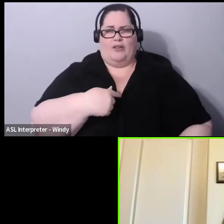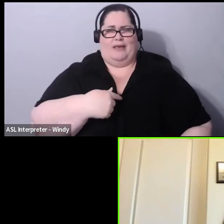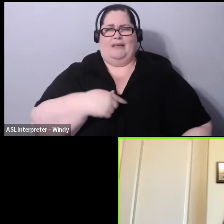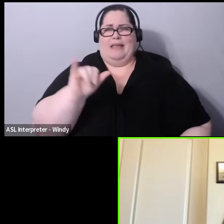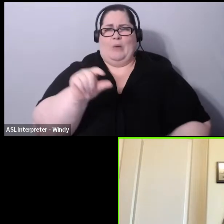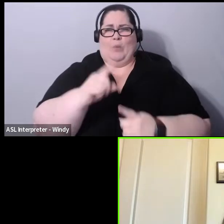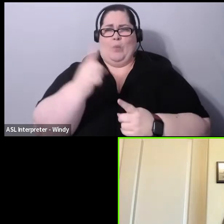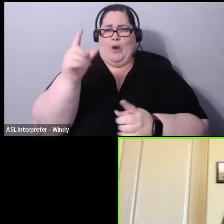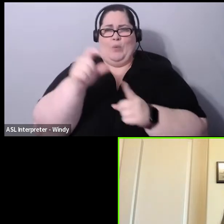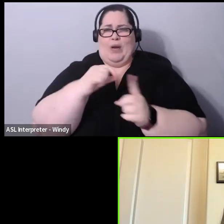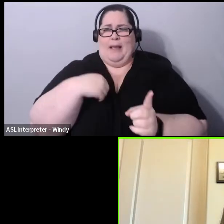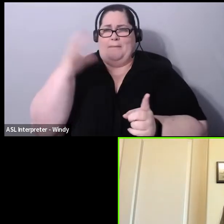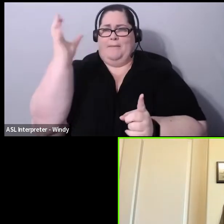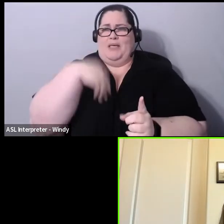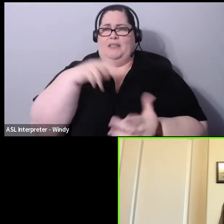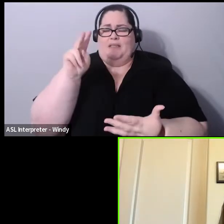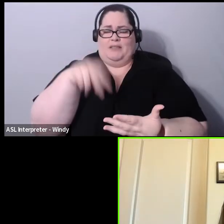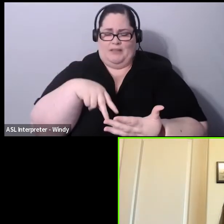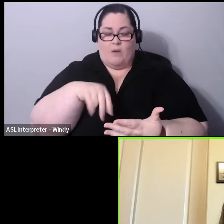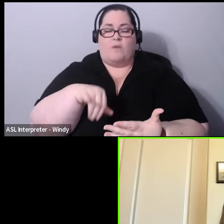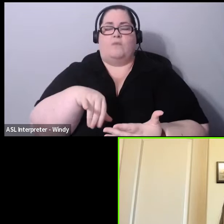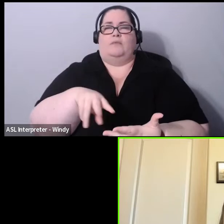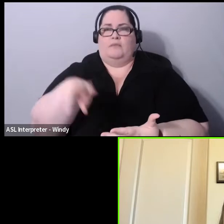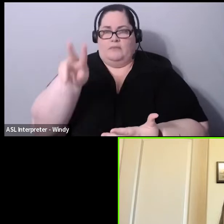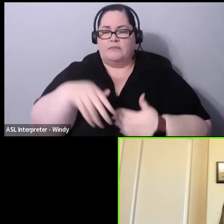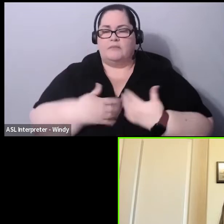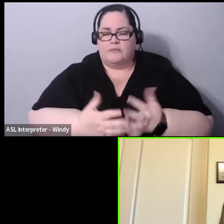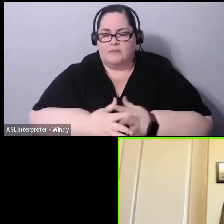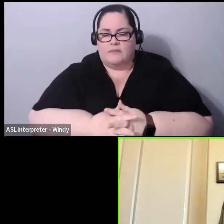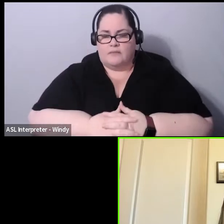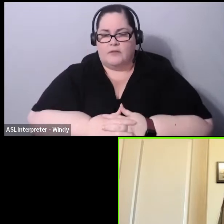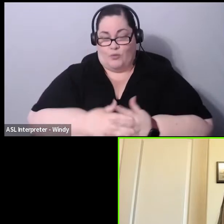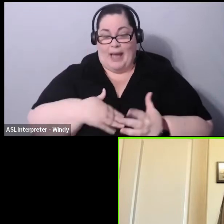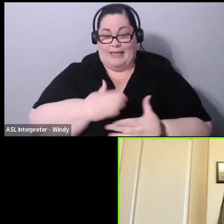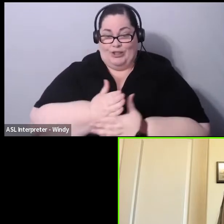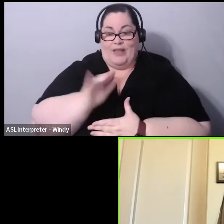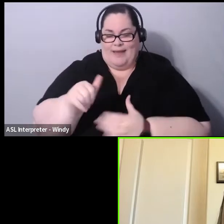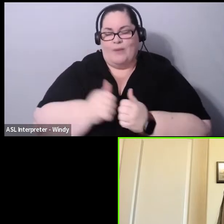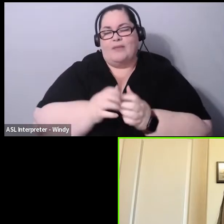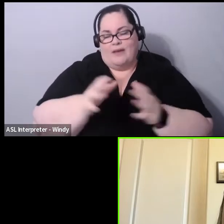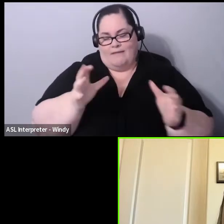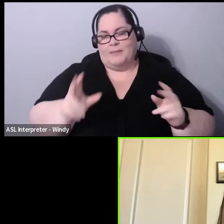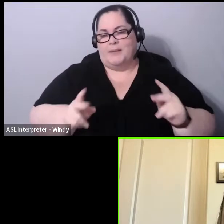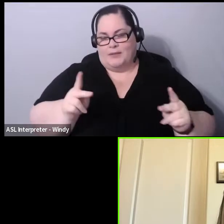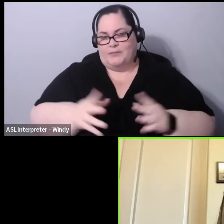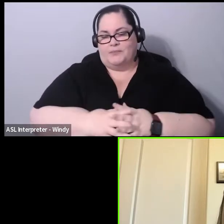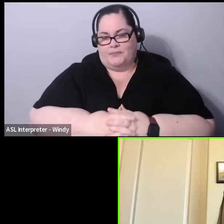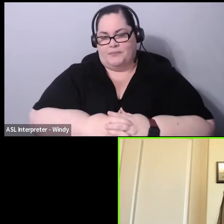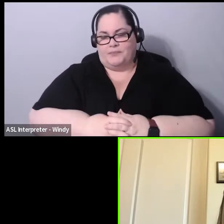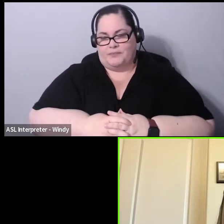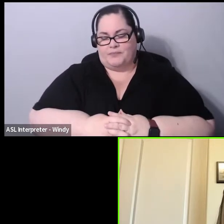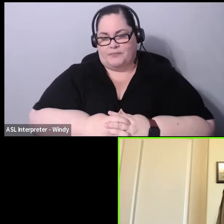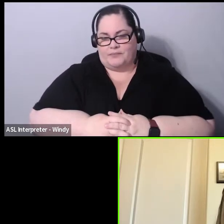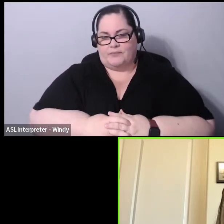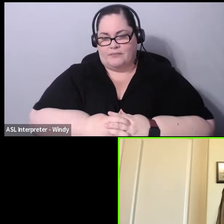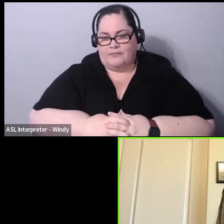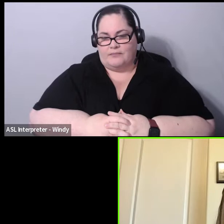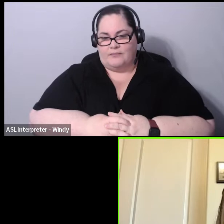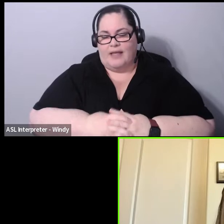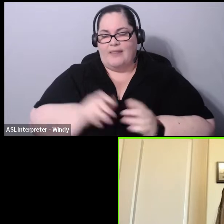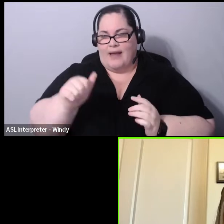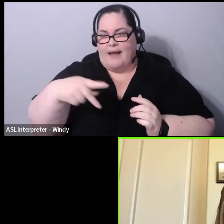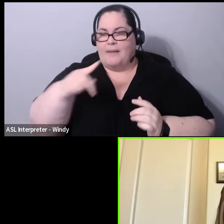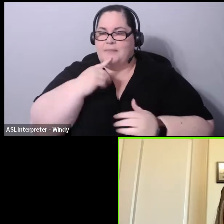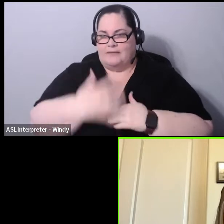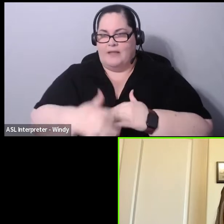word. So I actually share that with a lot of people, you know, that's available, the